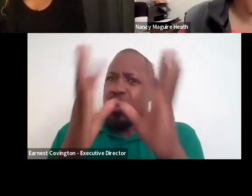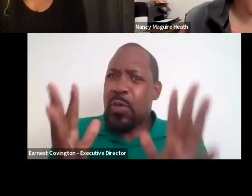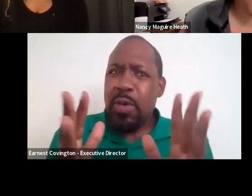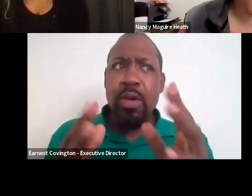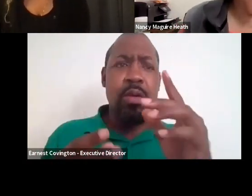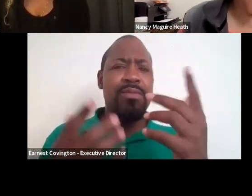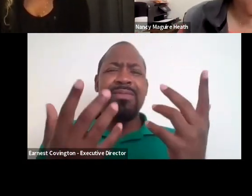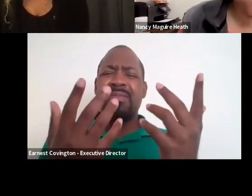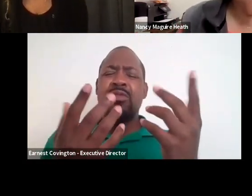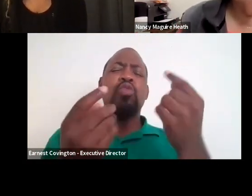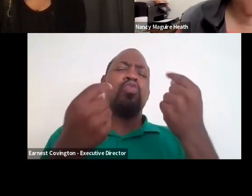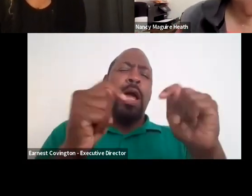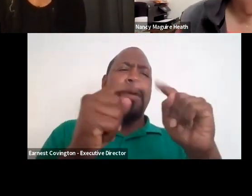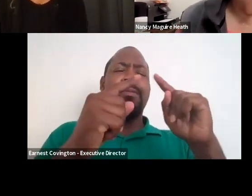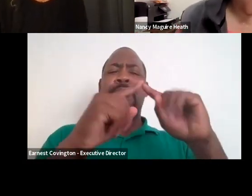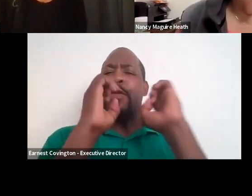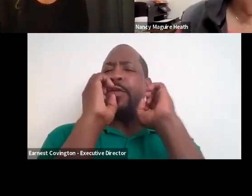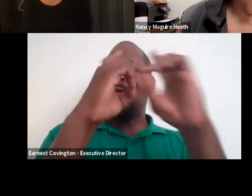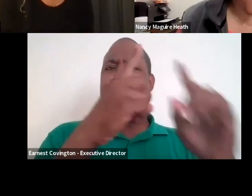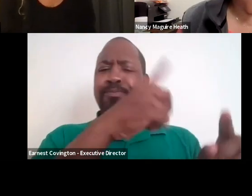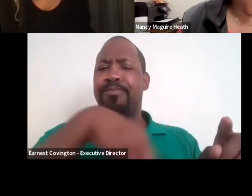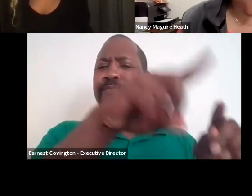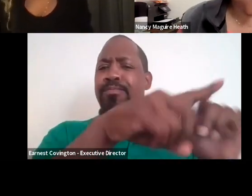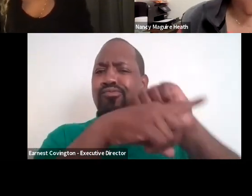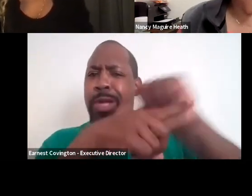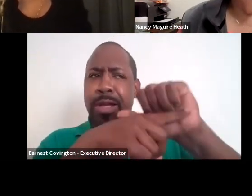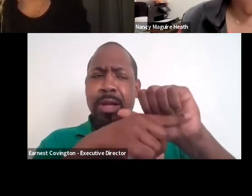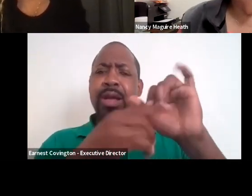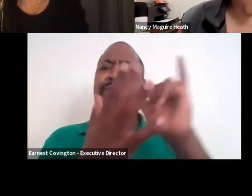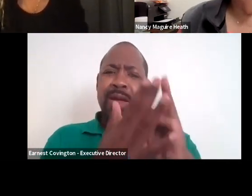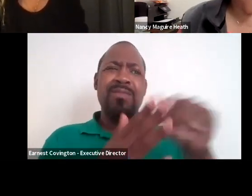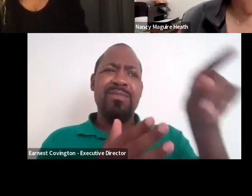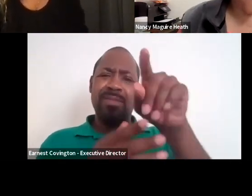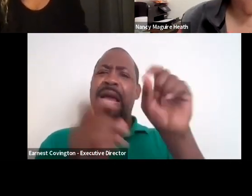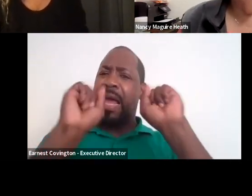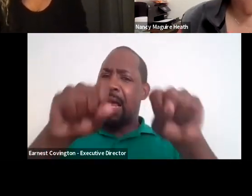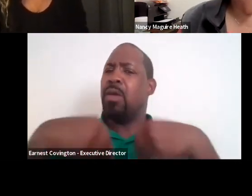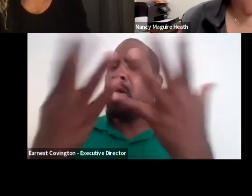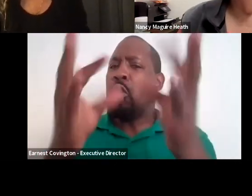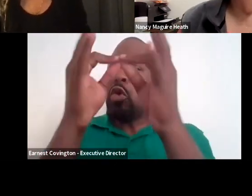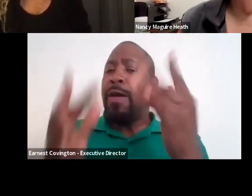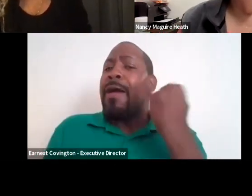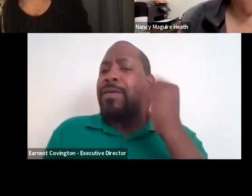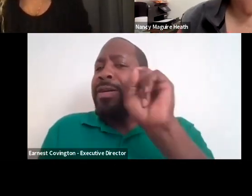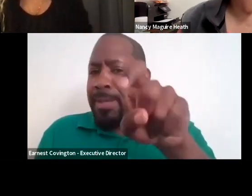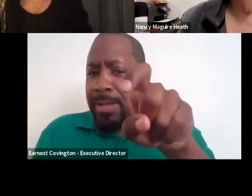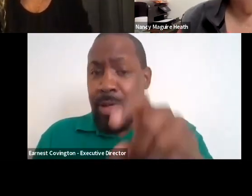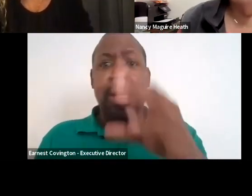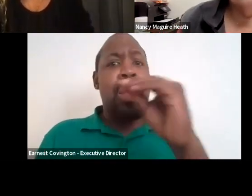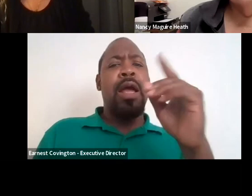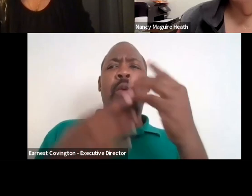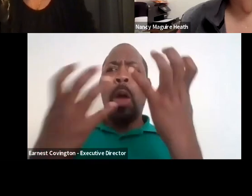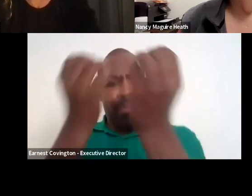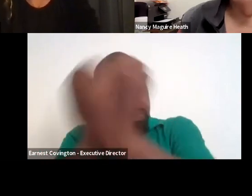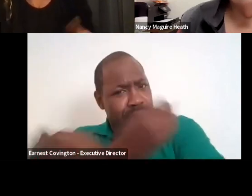how to access the different tables. There's no interpreters. So the Department of Labor and Training, we're really trying to educate them so that they can provide